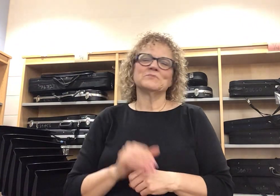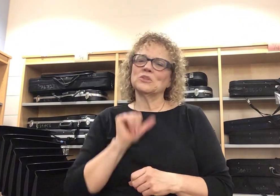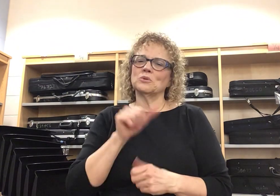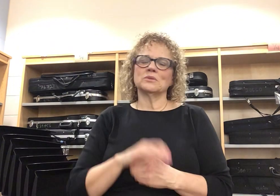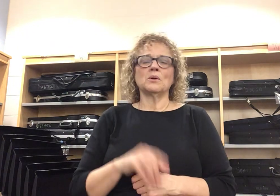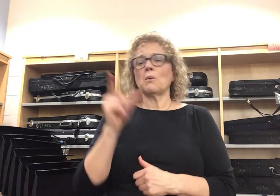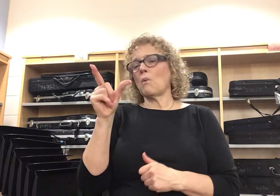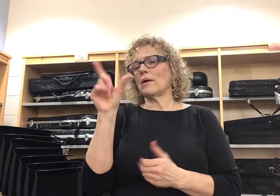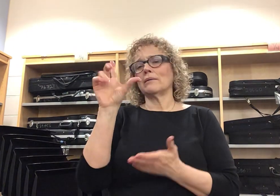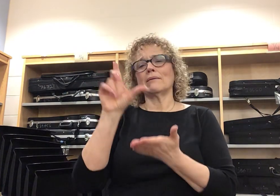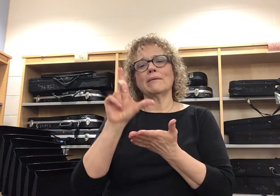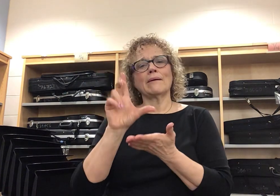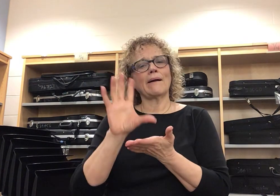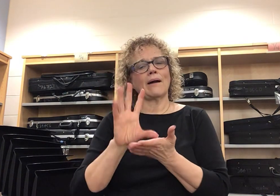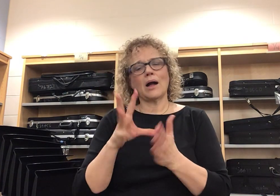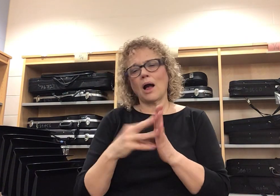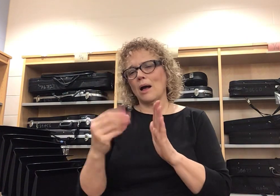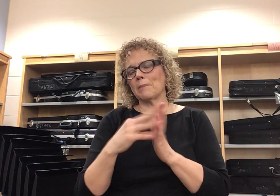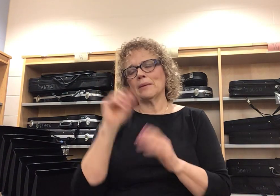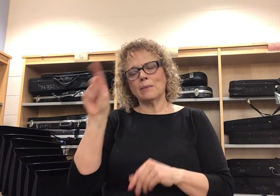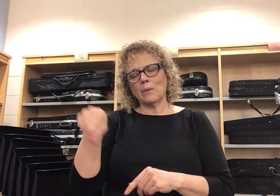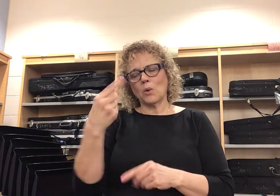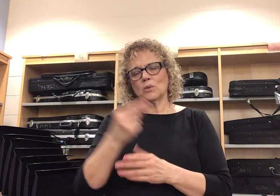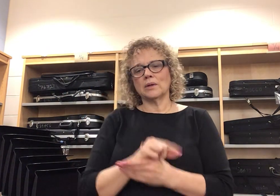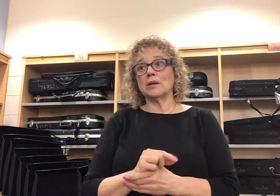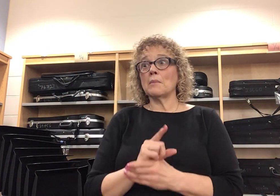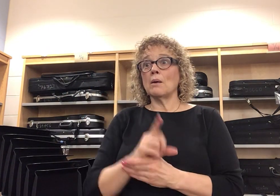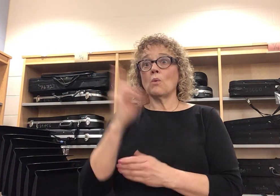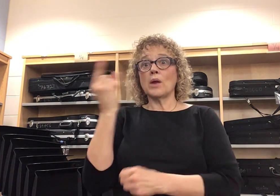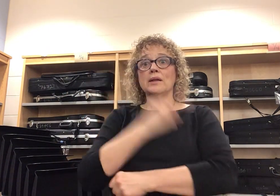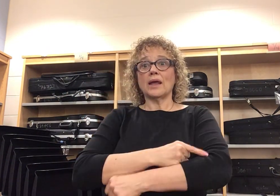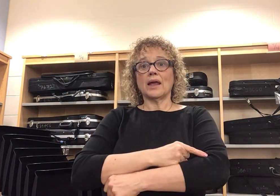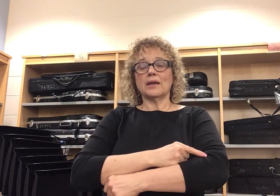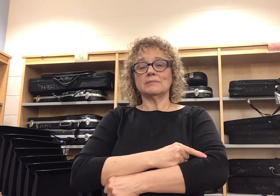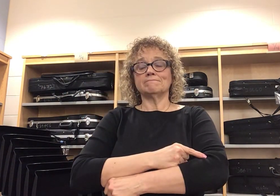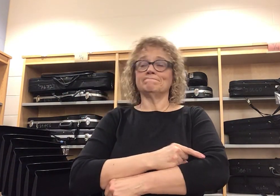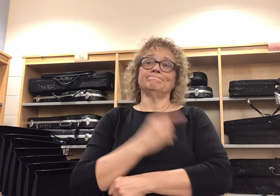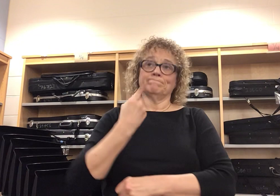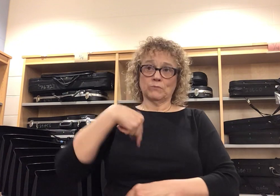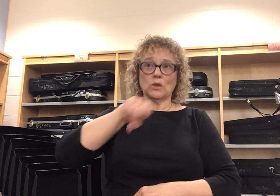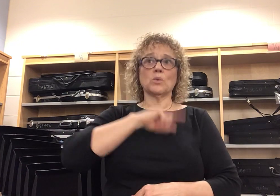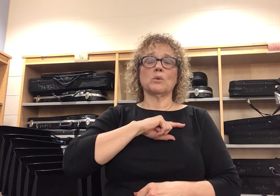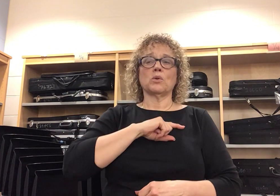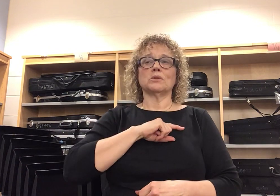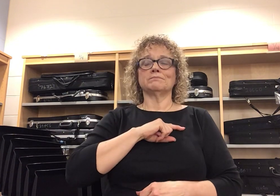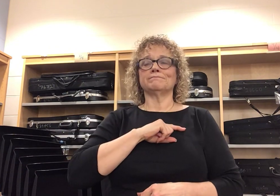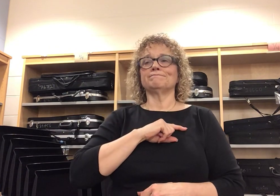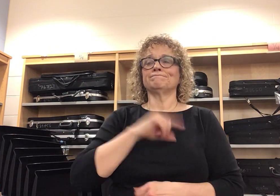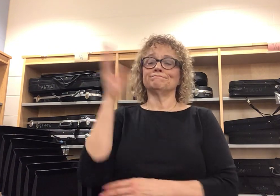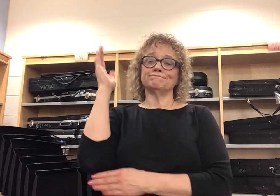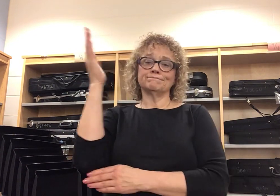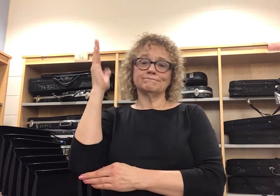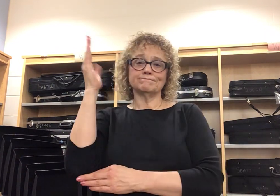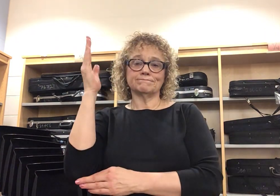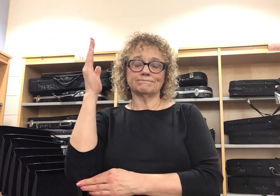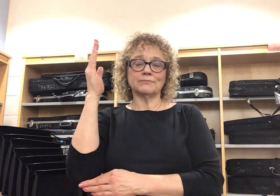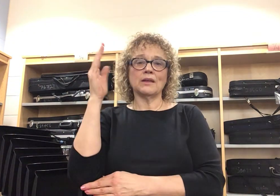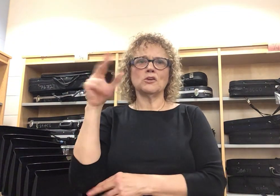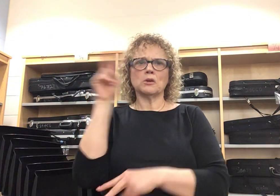of your newspaper, but we will have a day where we share them, and we can have the other class come in, and you can all look at each other's newspapers. Okay? A